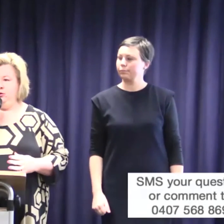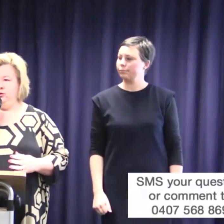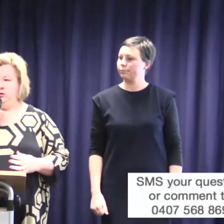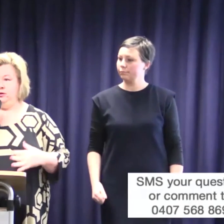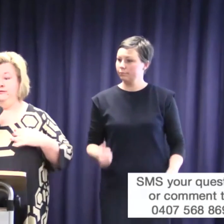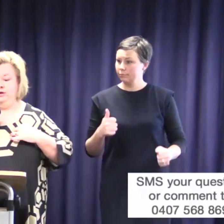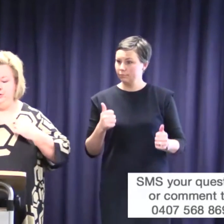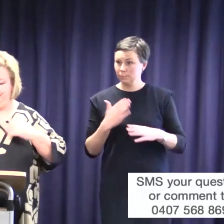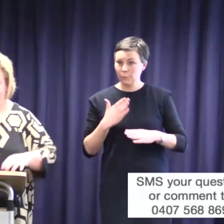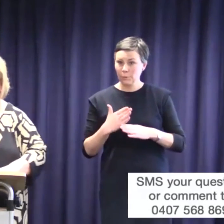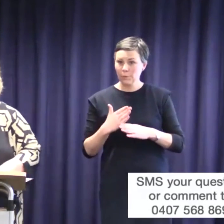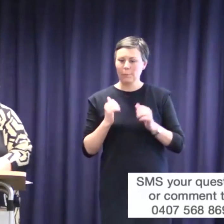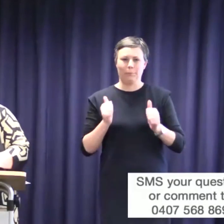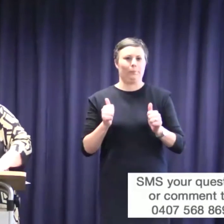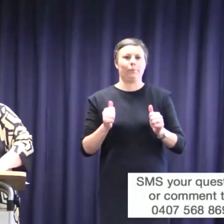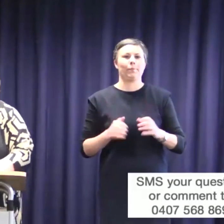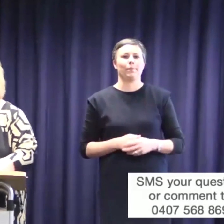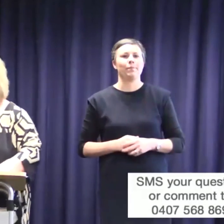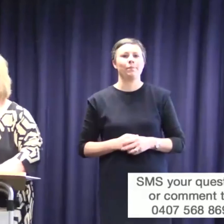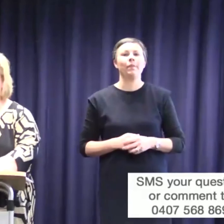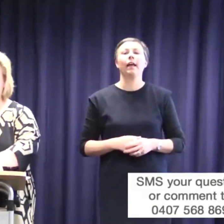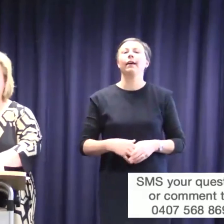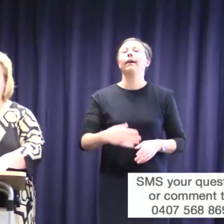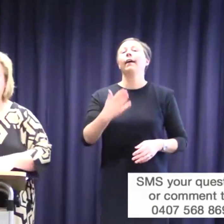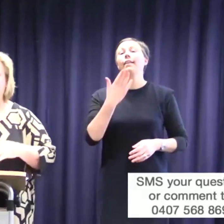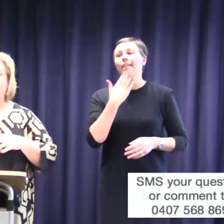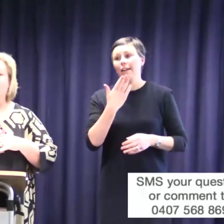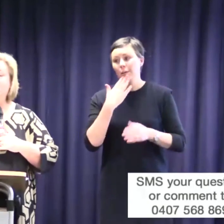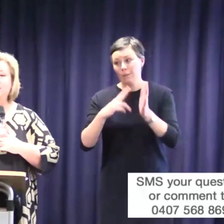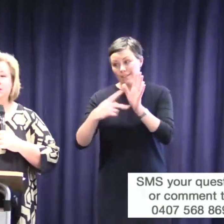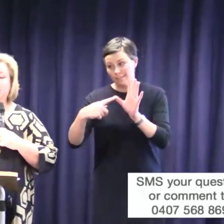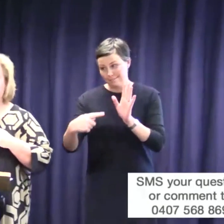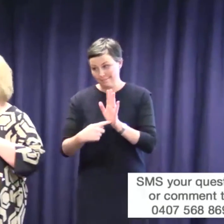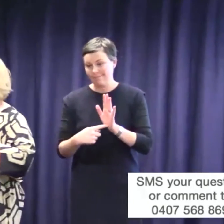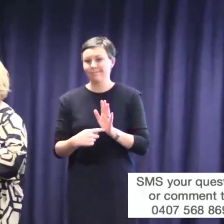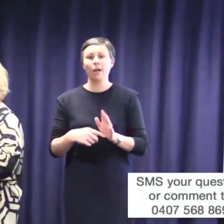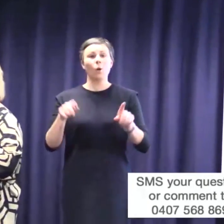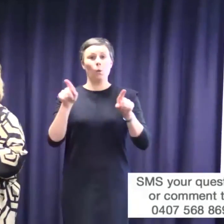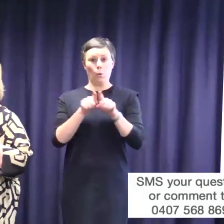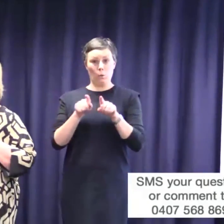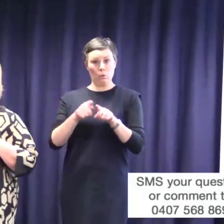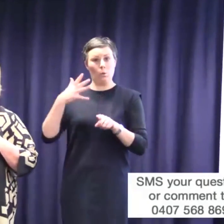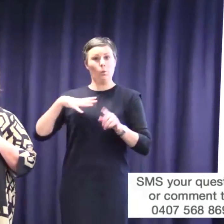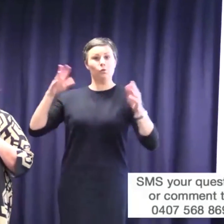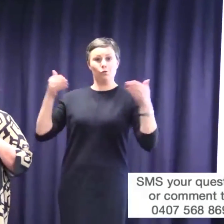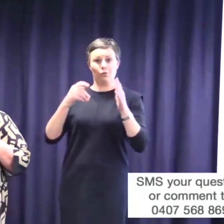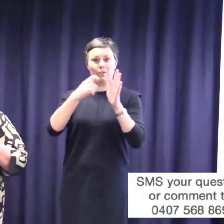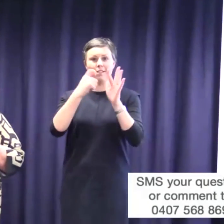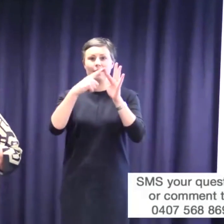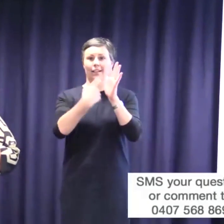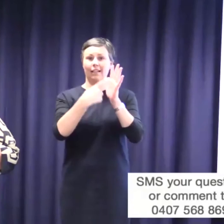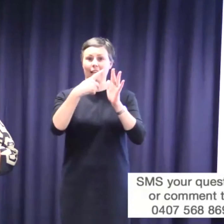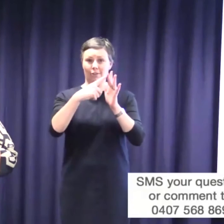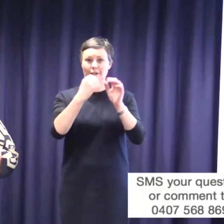Am I on? Very good. Thank you very much, Natalie. I'd also like to introduce Keri